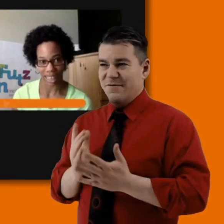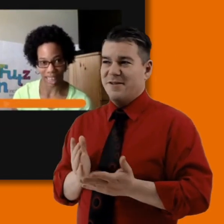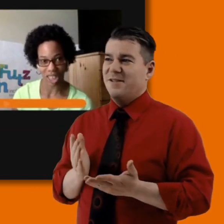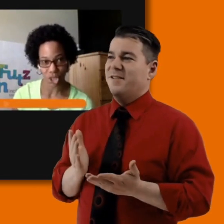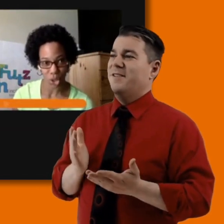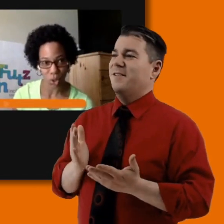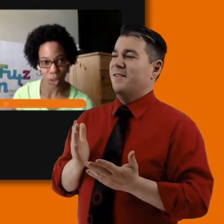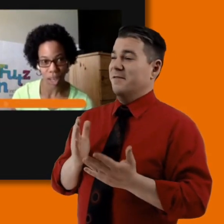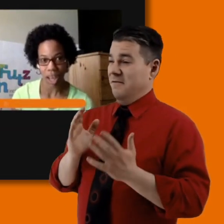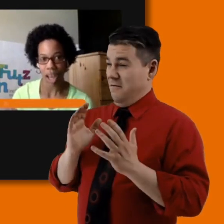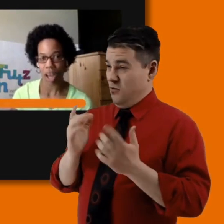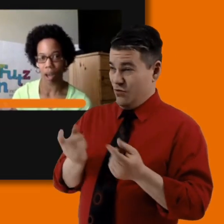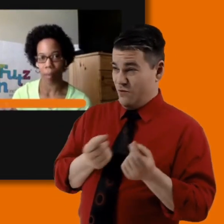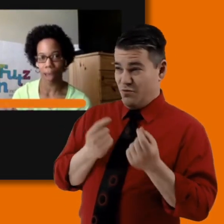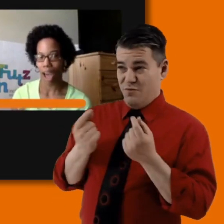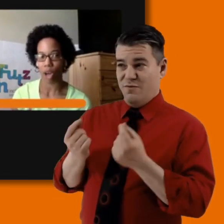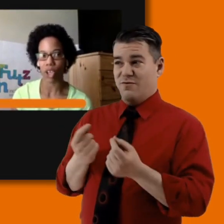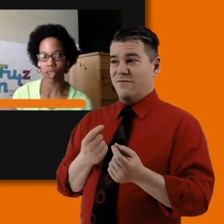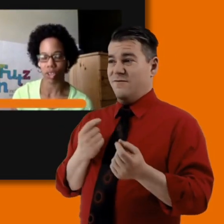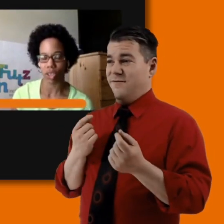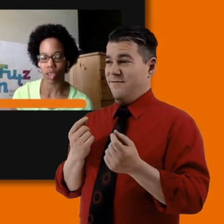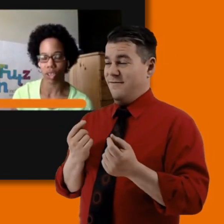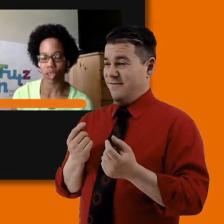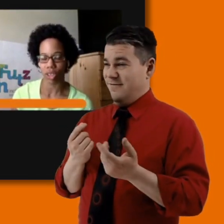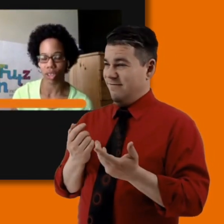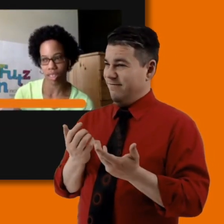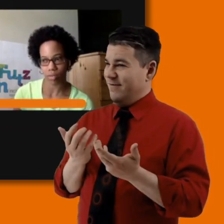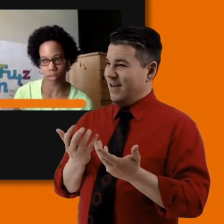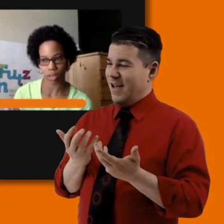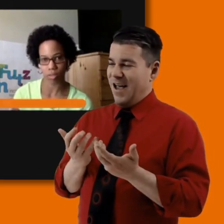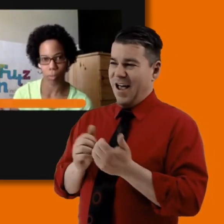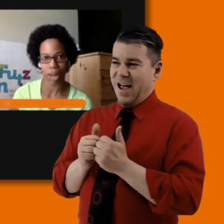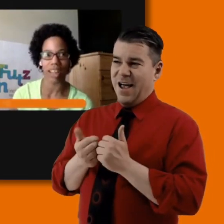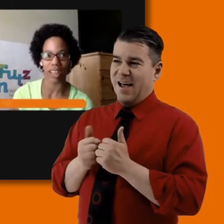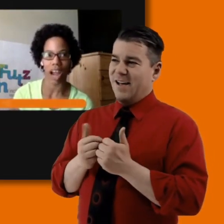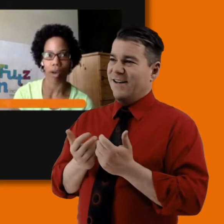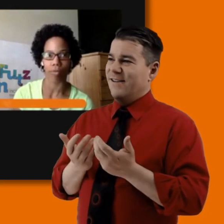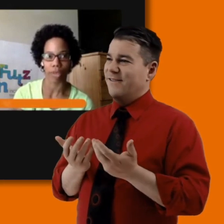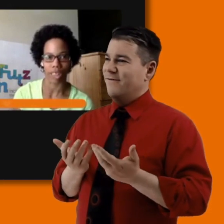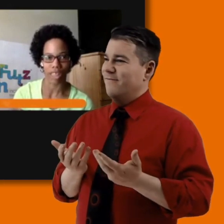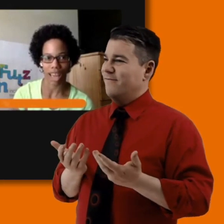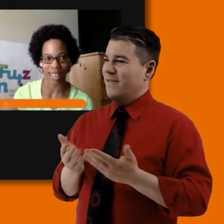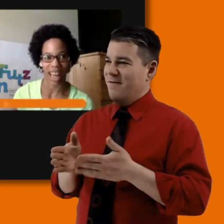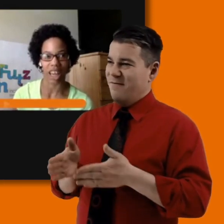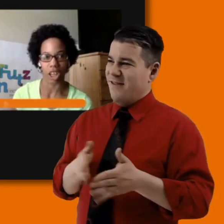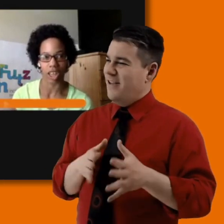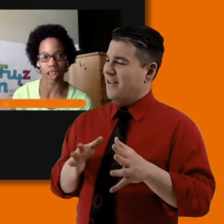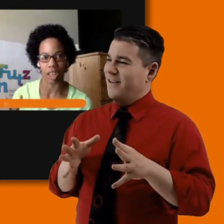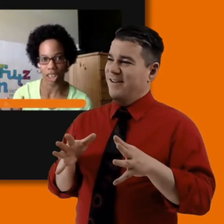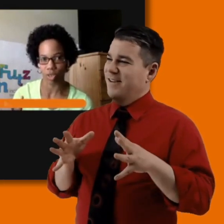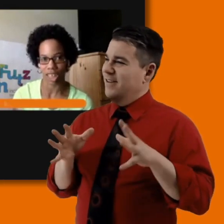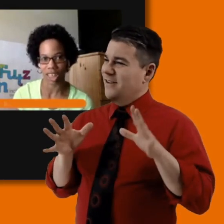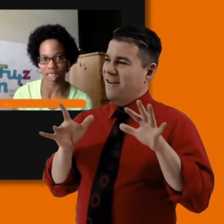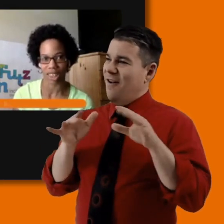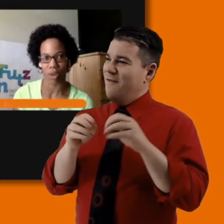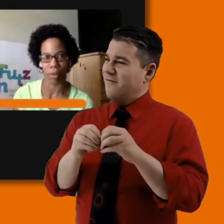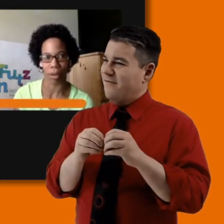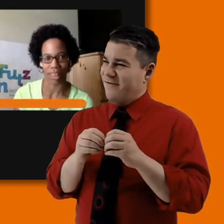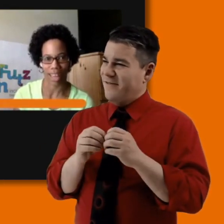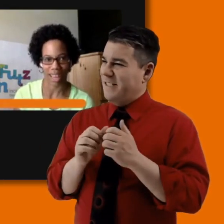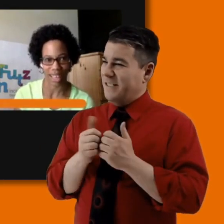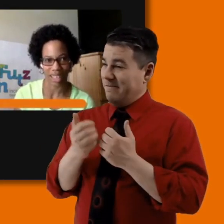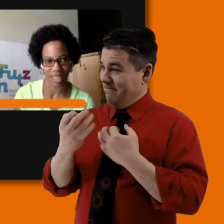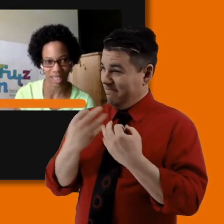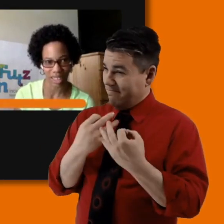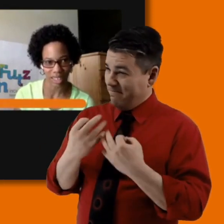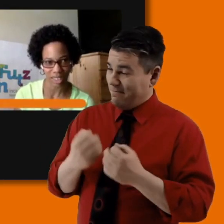doing and can do. How does planning the conference, how does that look? Can you tell us a little